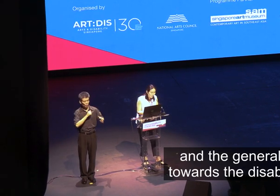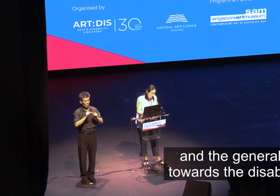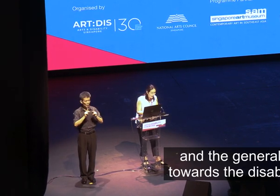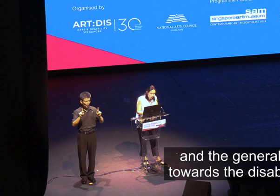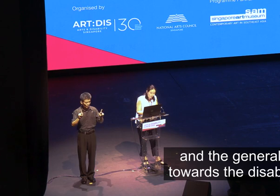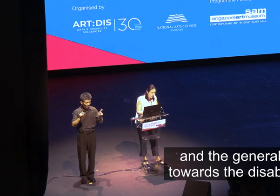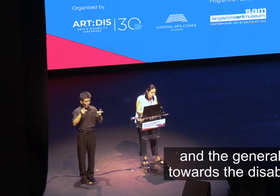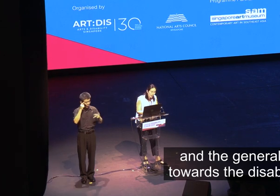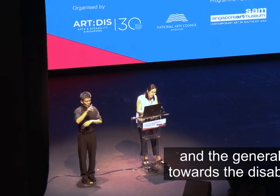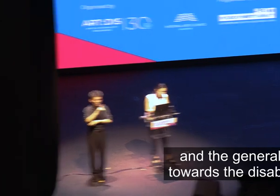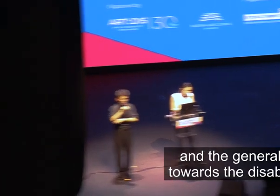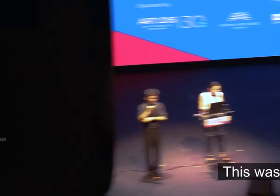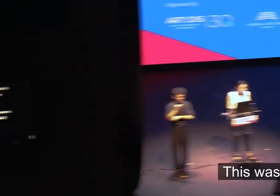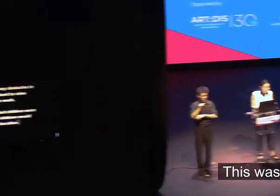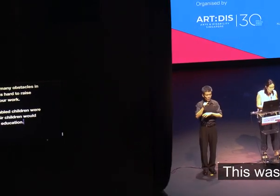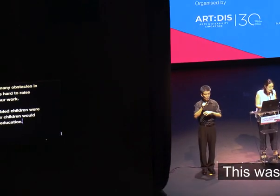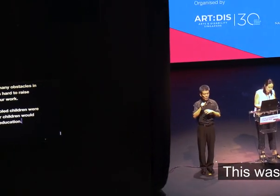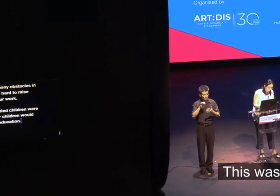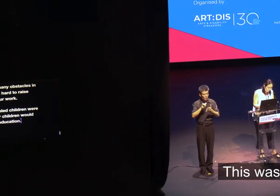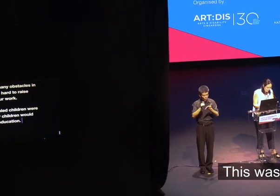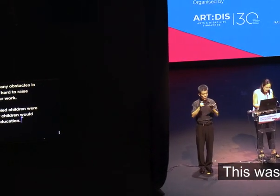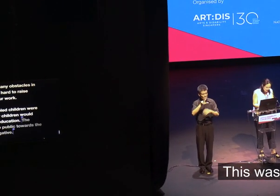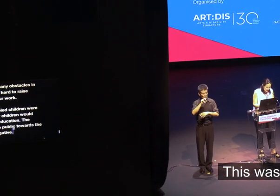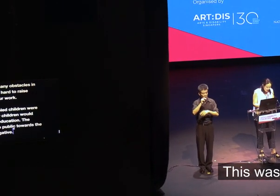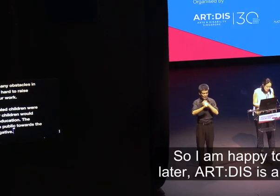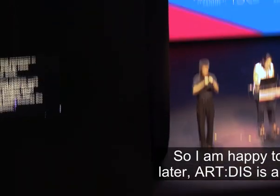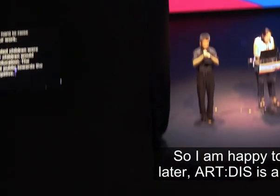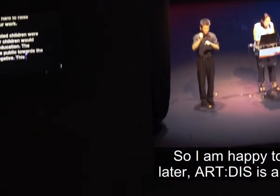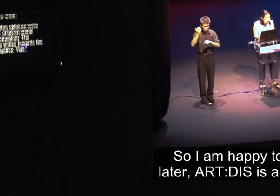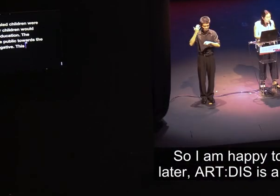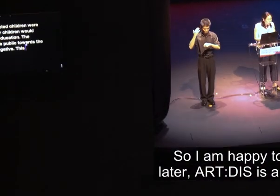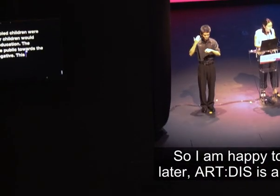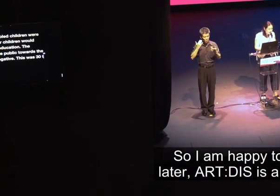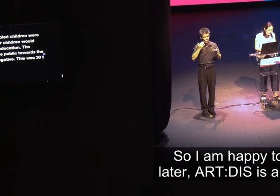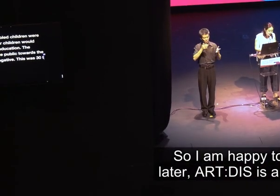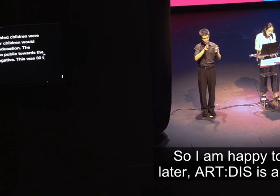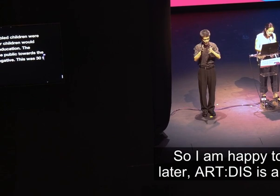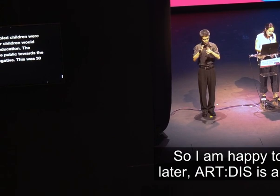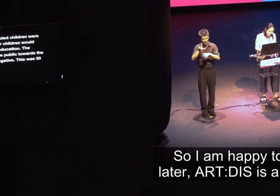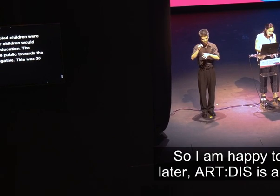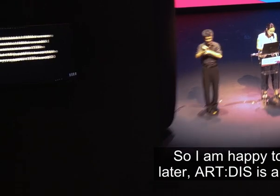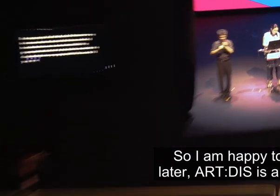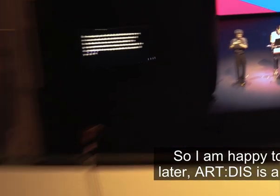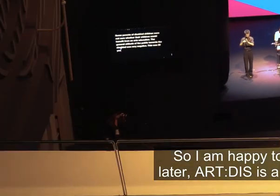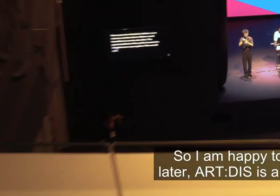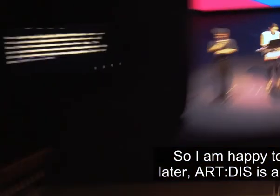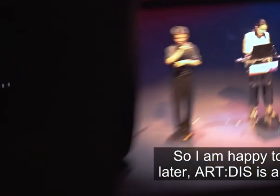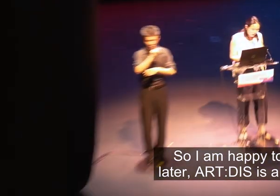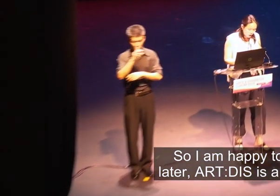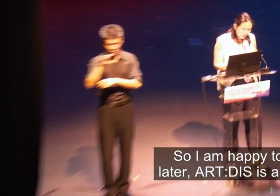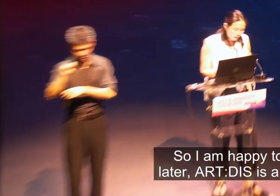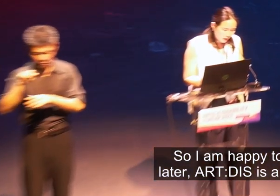towards the disabled was very negative. This was 30 years ago. So I'm happy to tell you that 30 years later, ArtDis is a